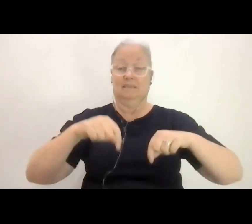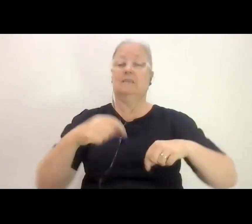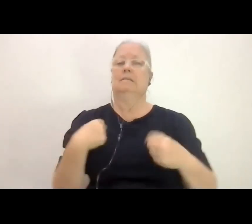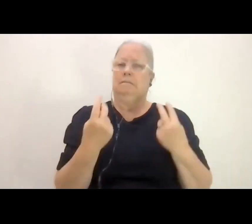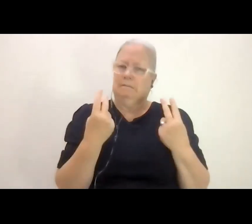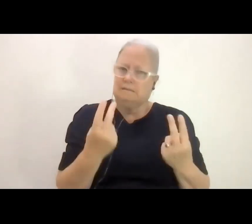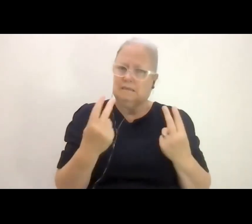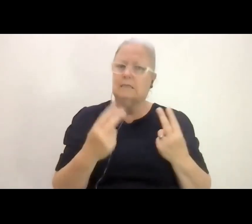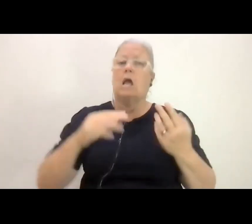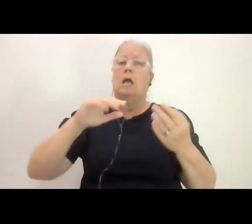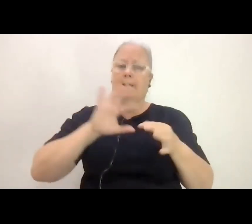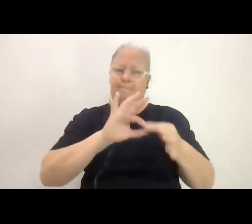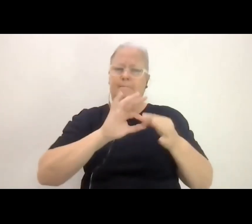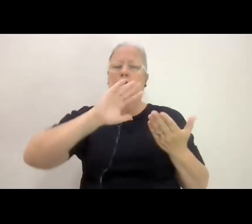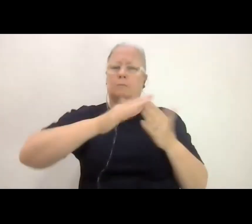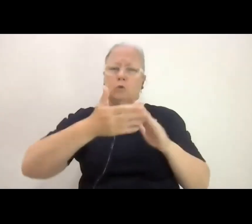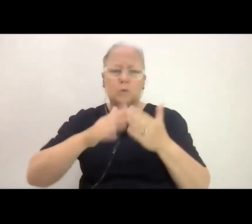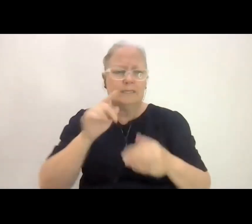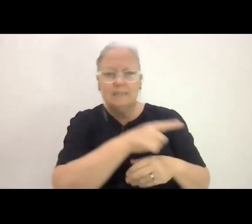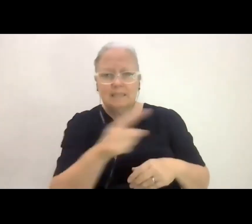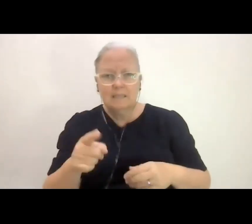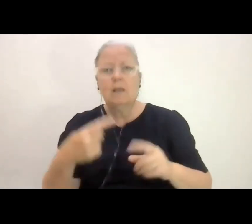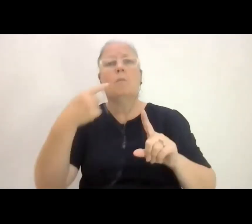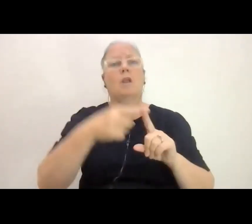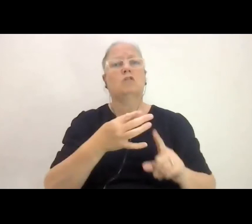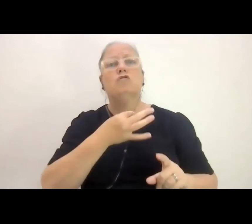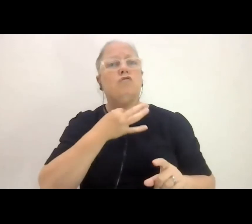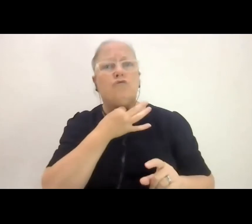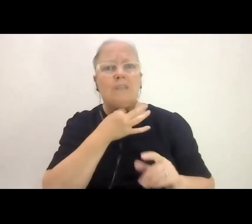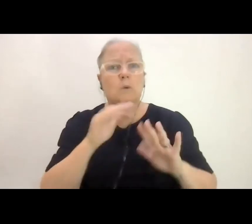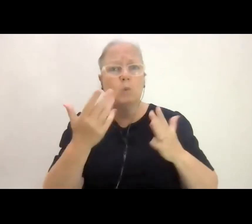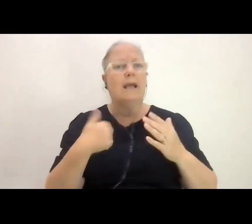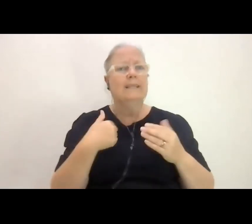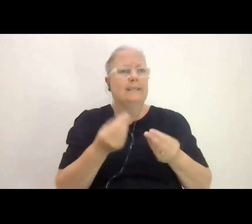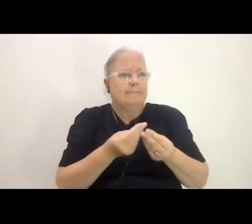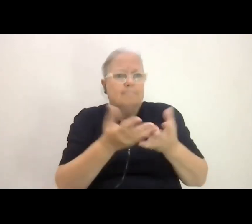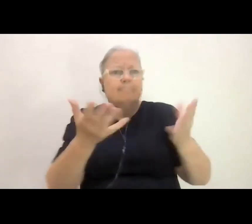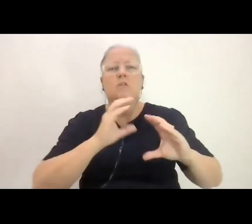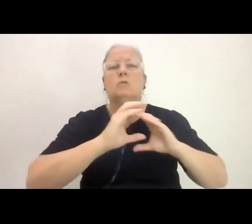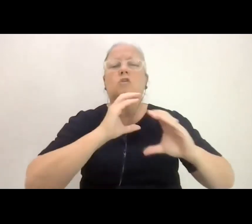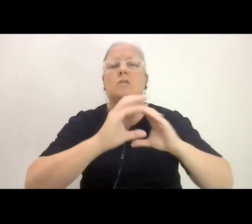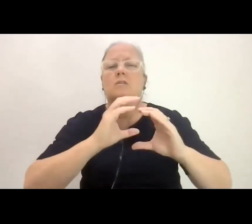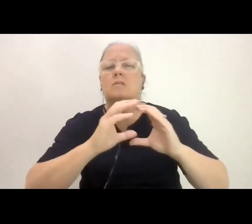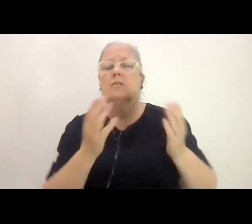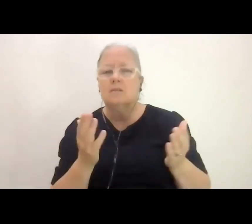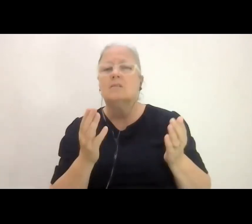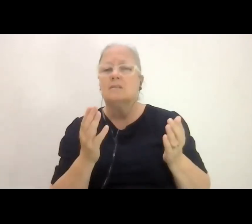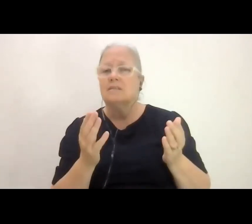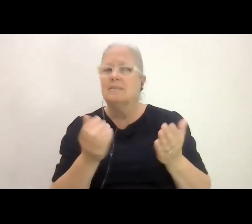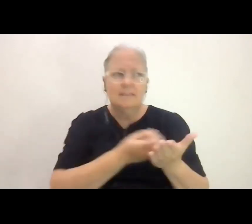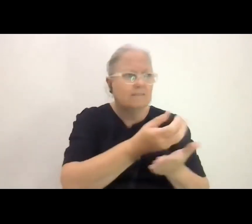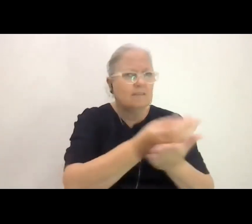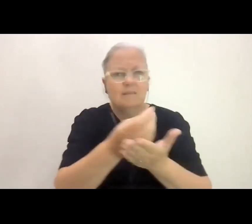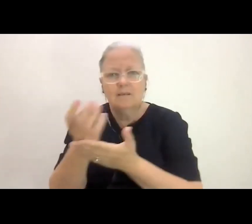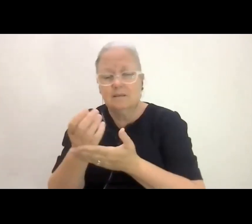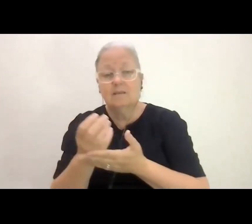community engagement and risk communication. And we have reached over 800 million people globally with